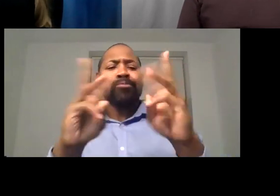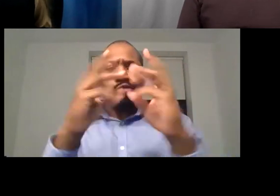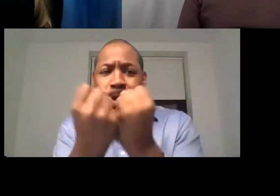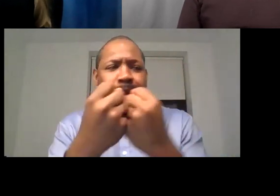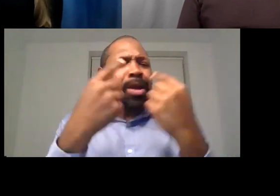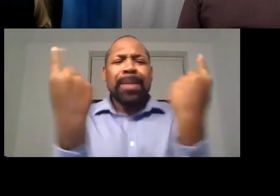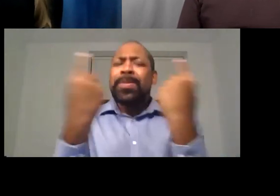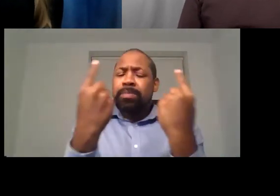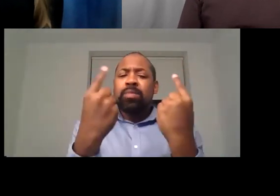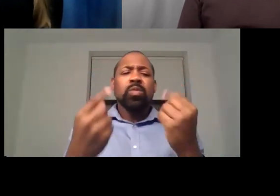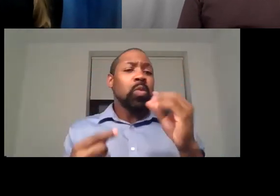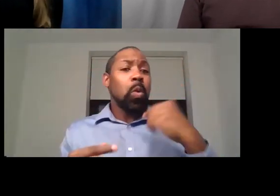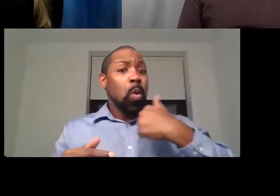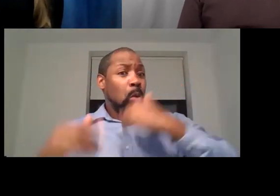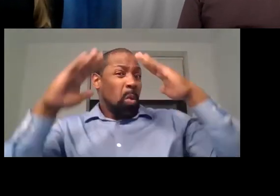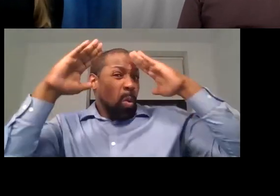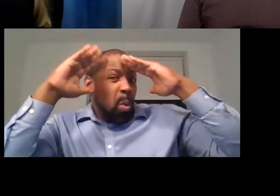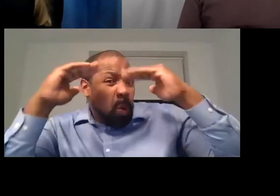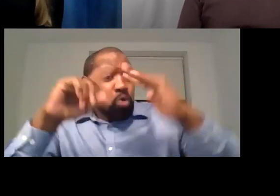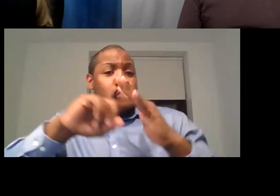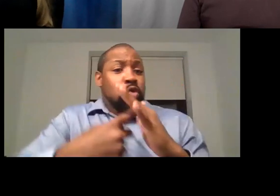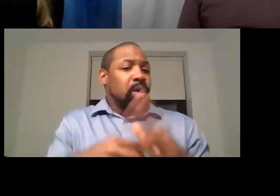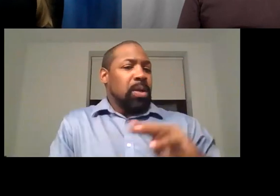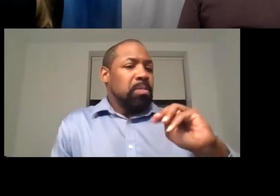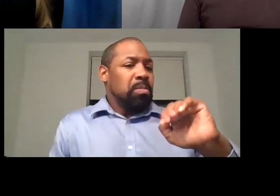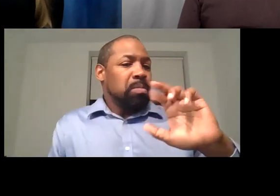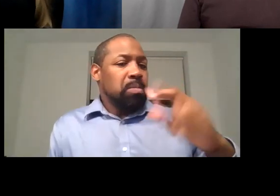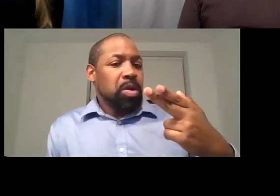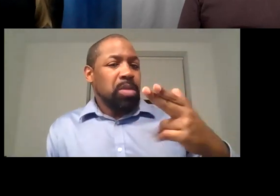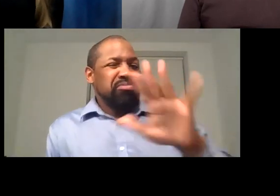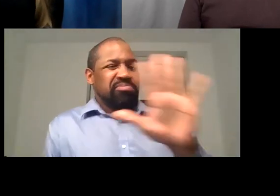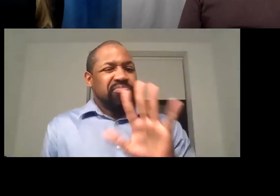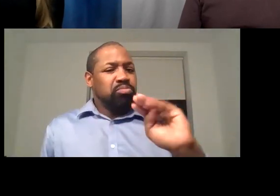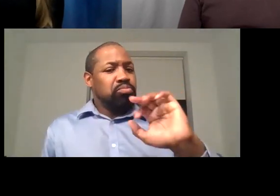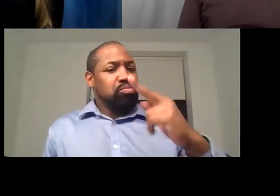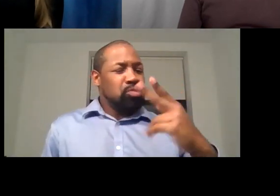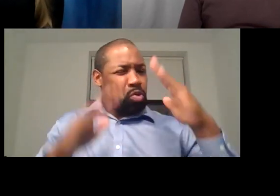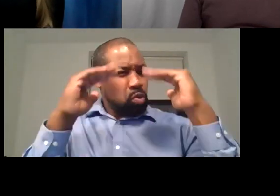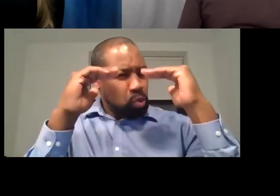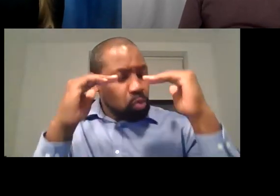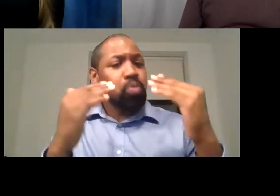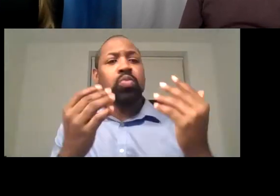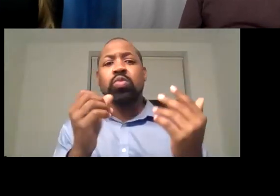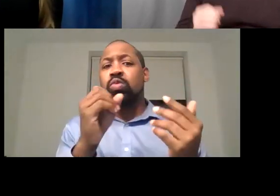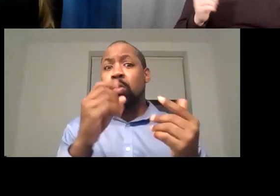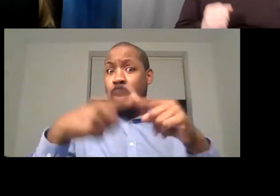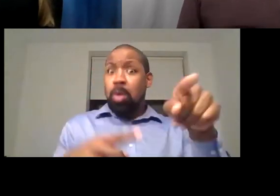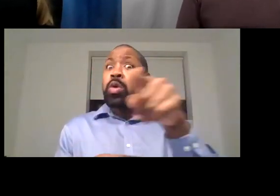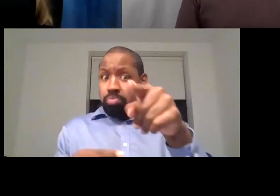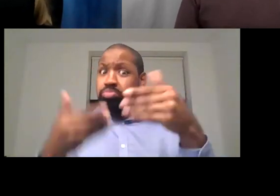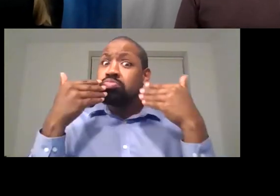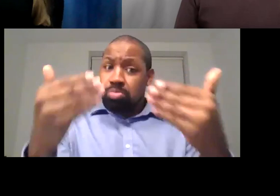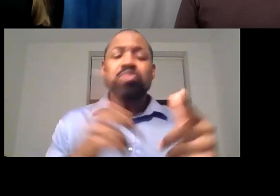people together, make some appointments, set some workshops, and get started. So hopefully we're looking at something in March, potentially.